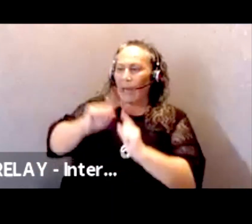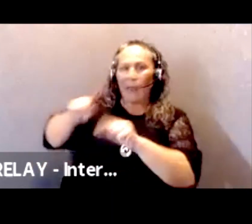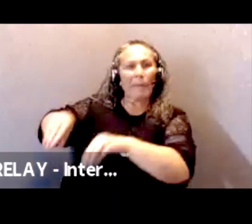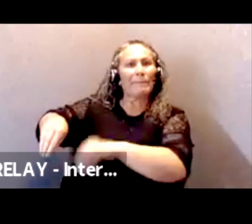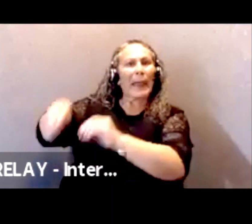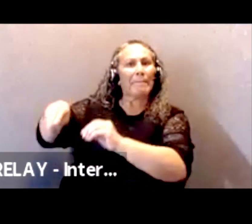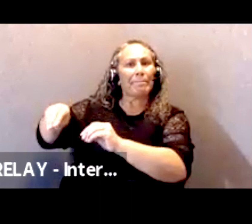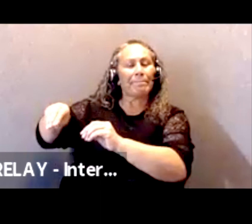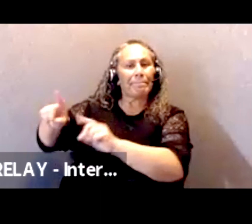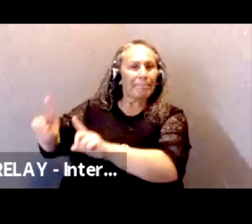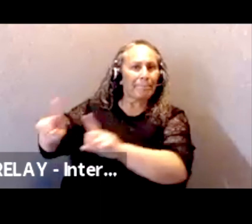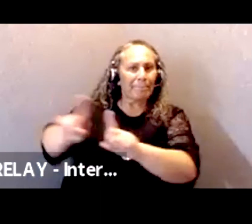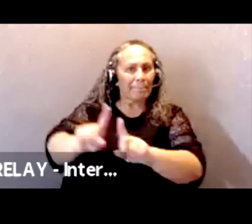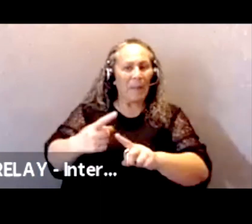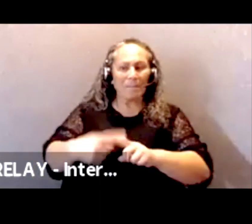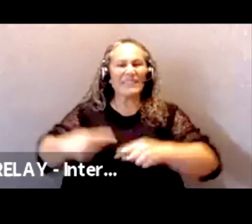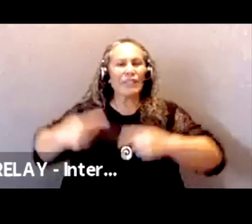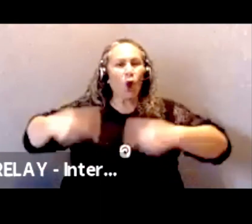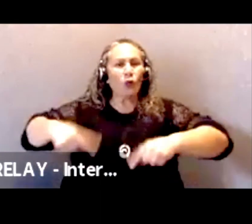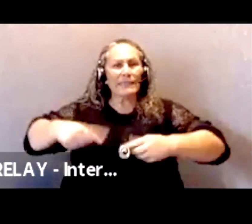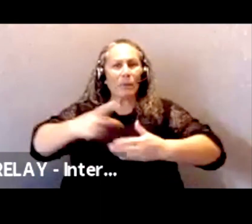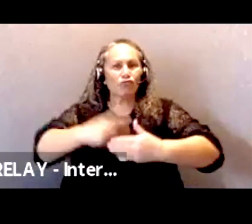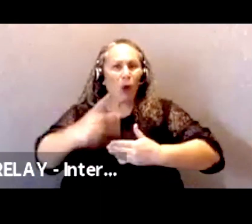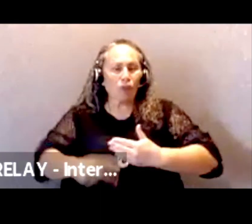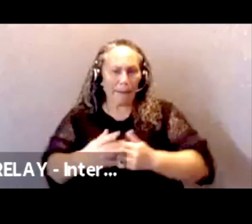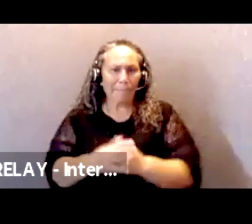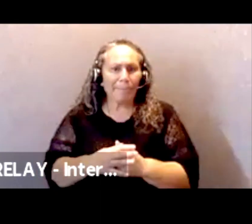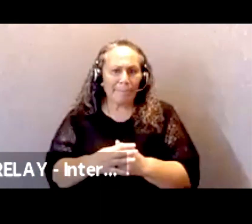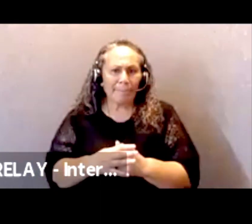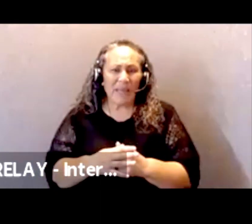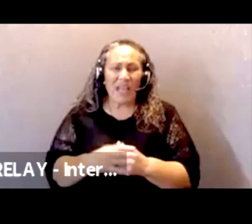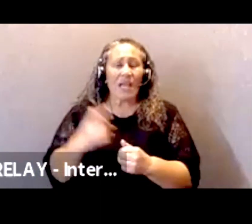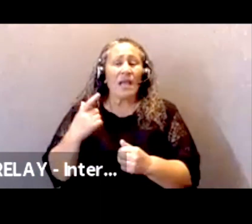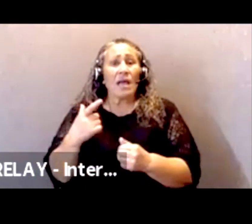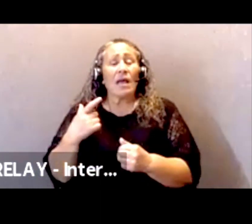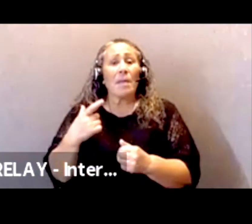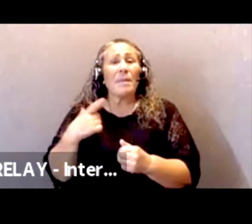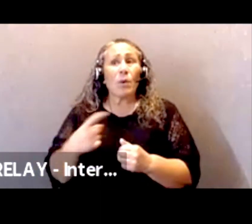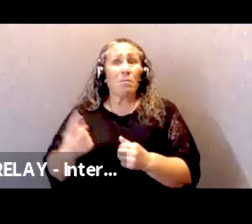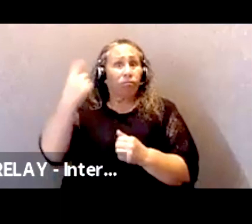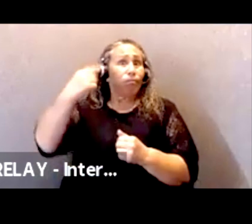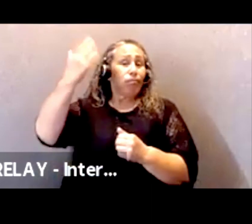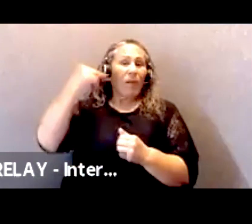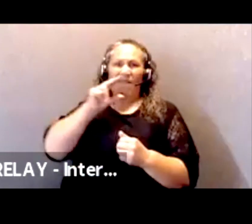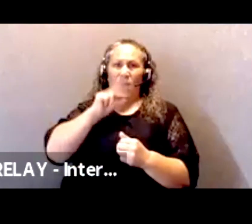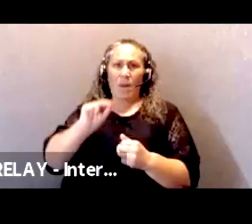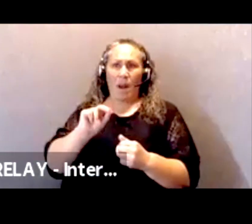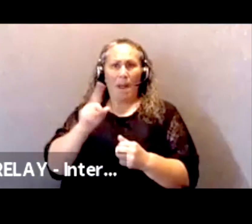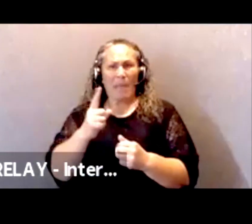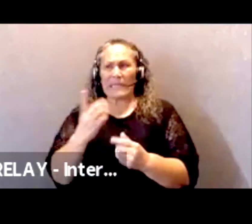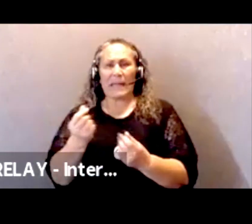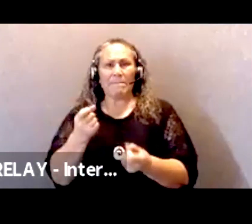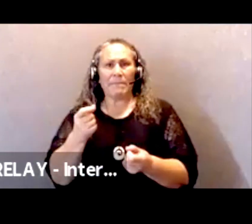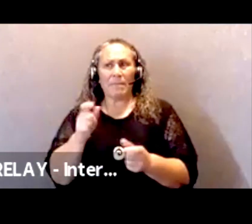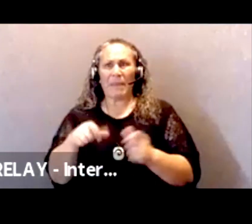and how the consent process would happen. Because it was verbal by then at least, but for some of the people in the beginning, they had to